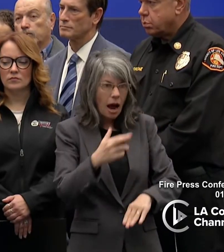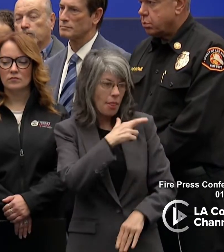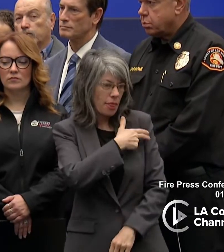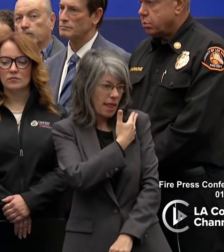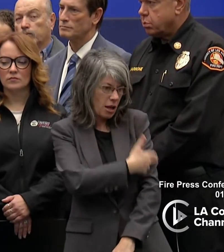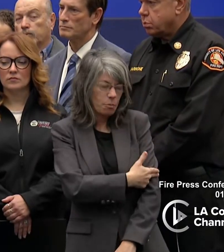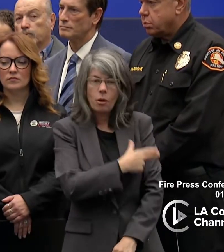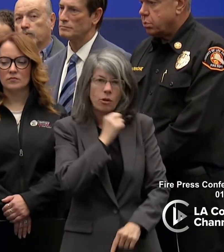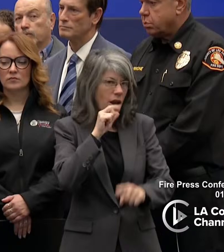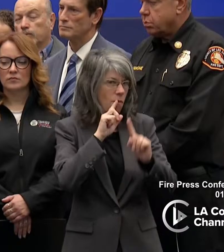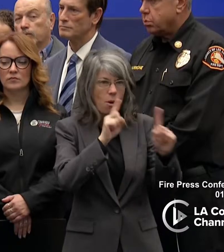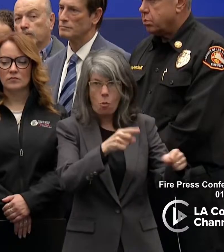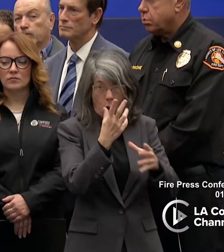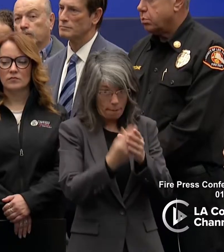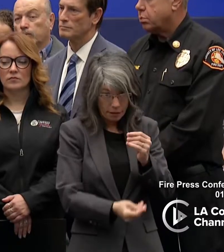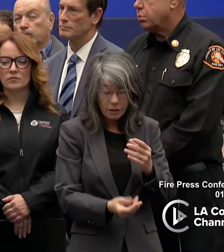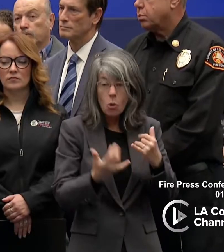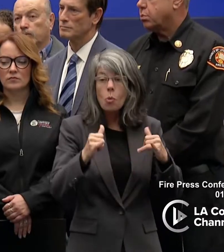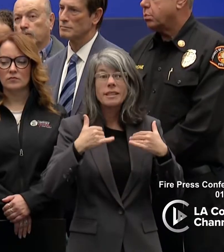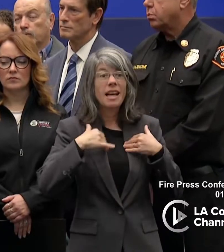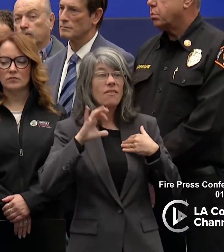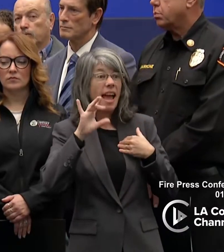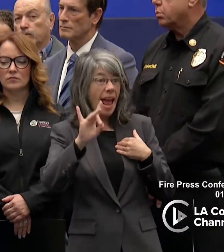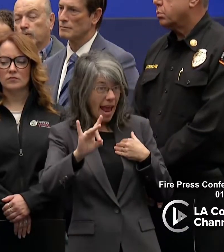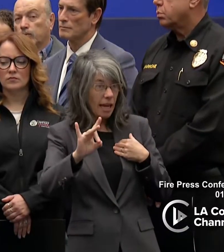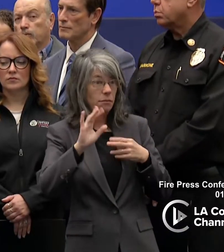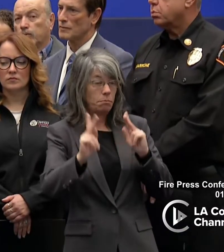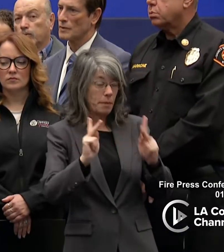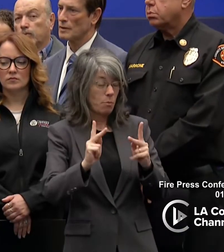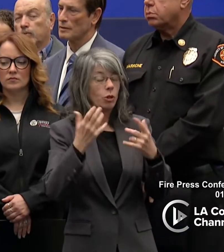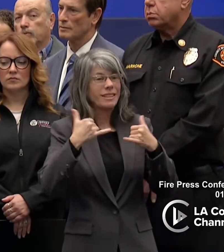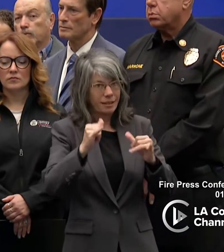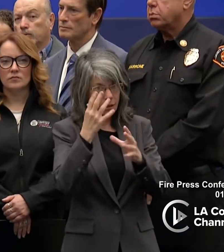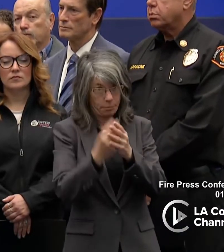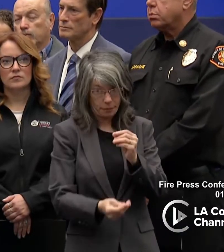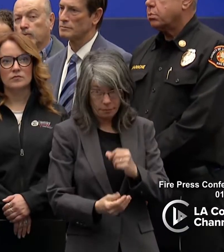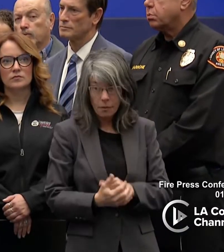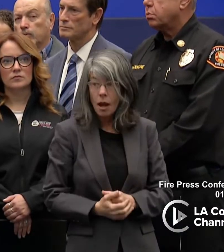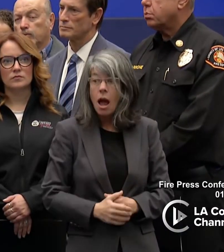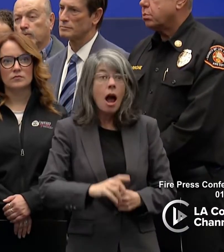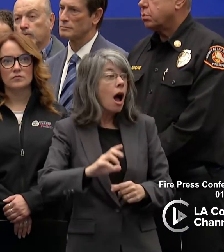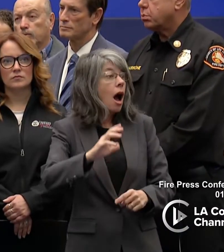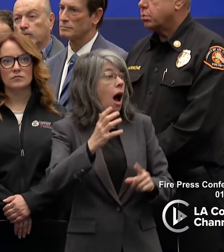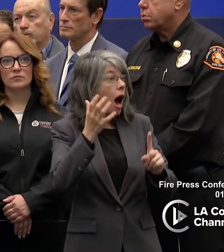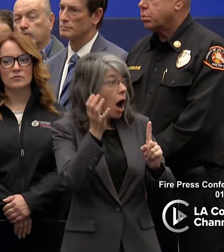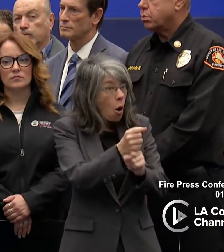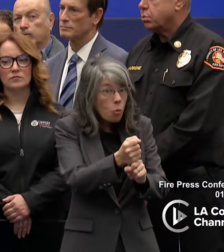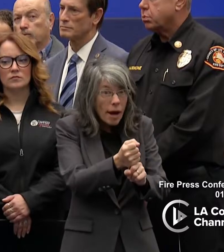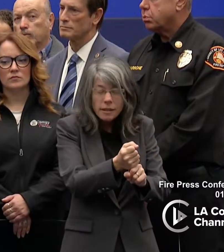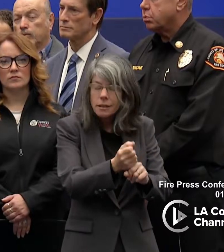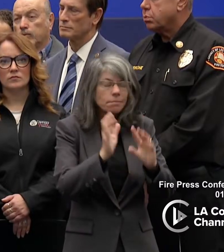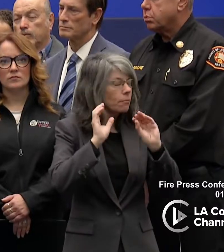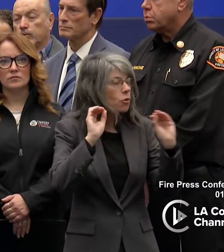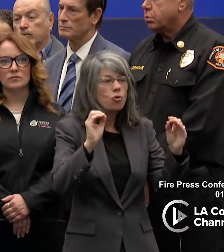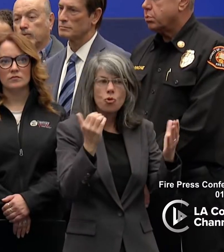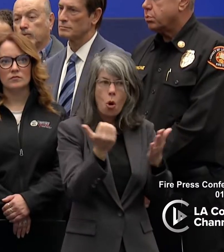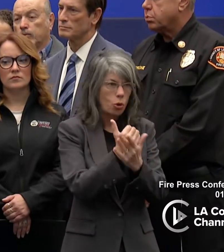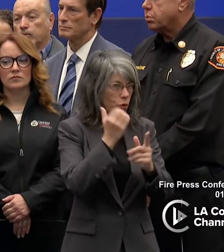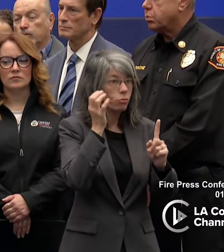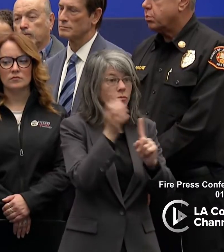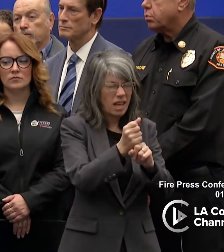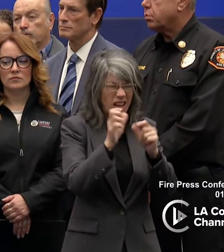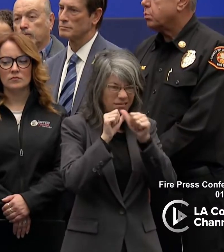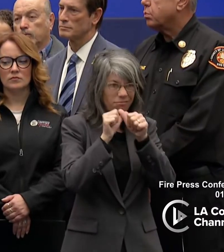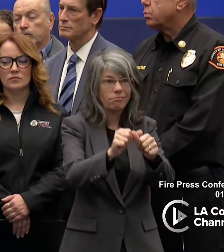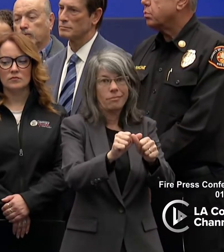been reported missing. We still have 8 missing persons remaining. Arrests, we have no new fire area-related arrests, and we remain